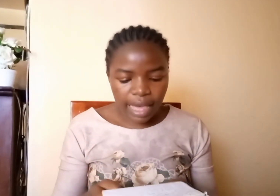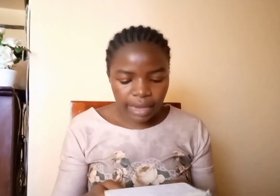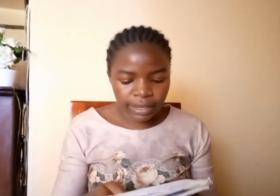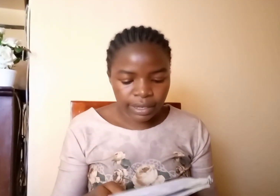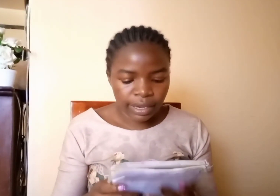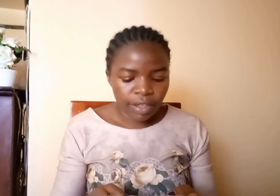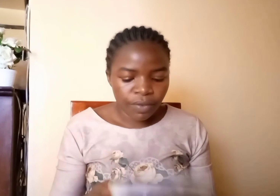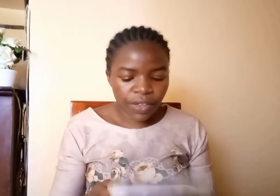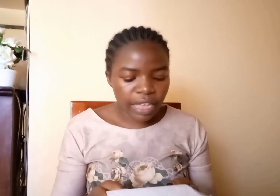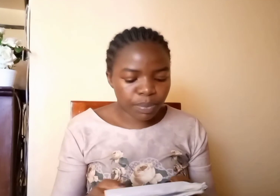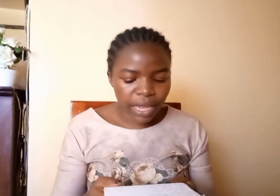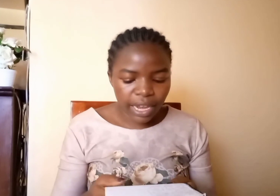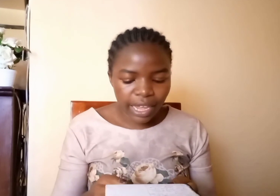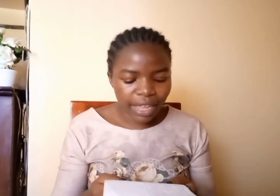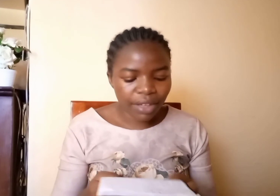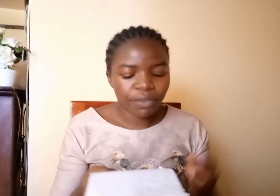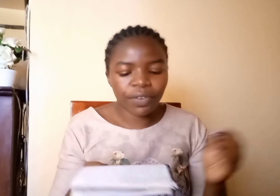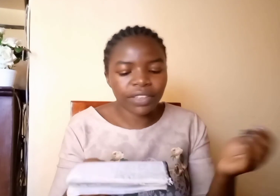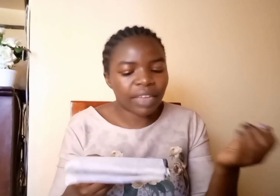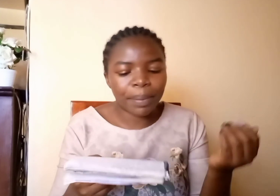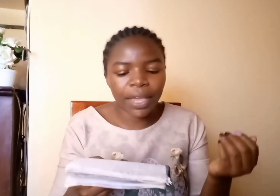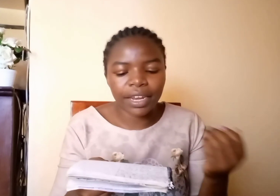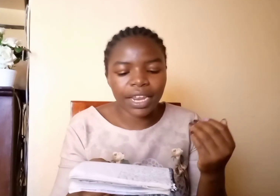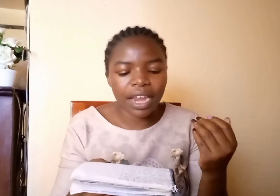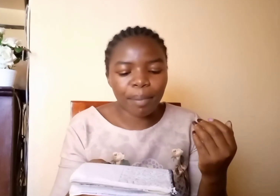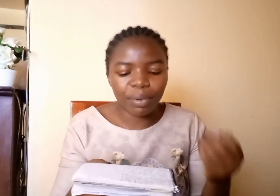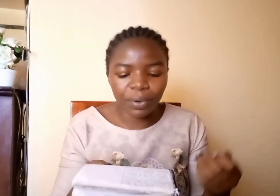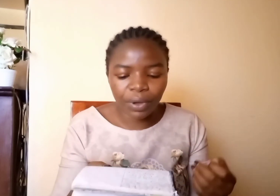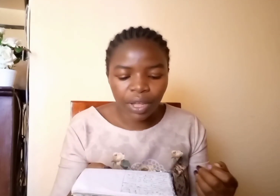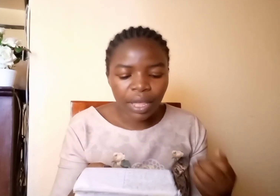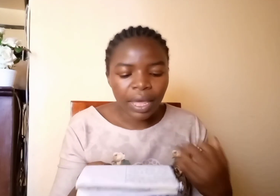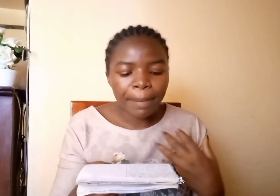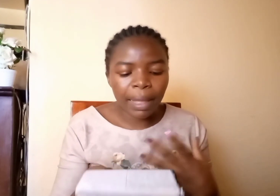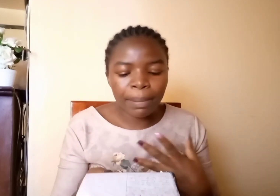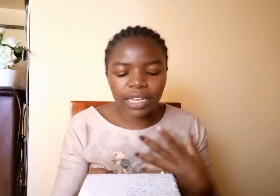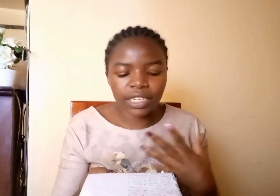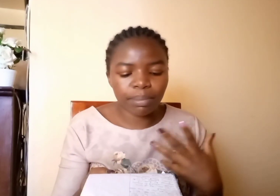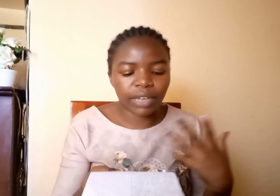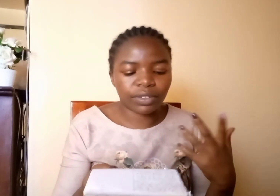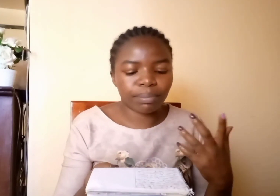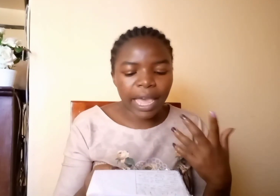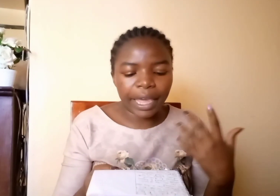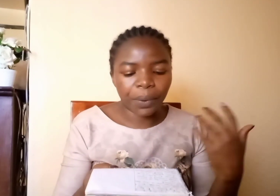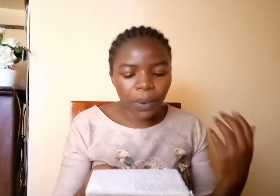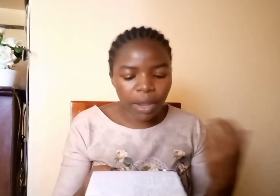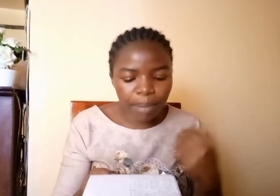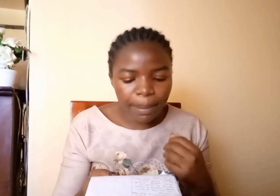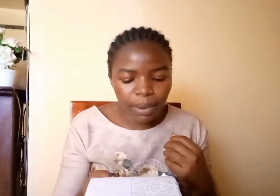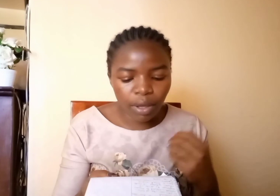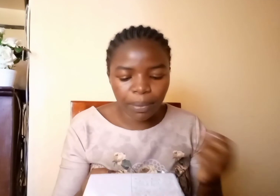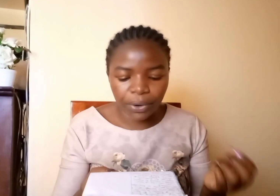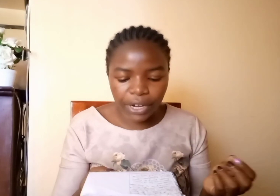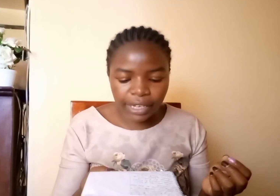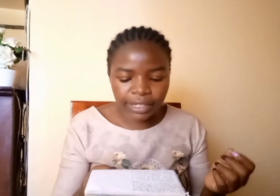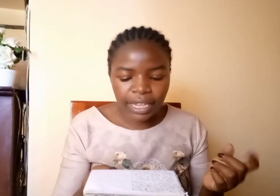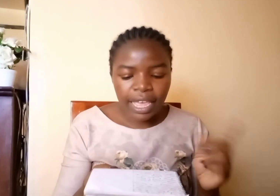that fingerspelling first appeared in a book published by Juan Pablo Bonet